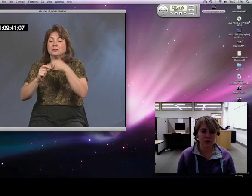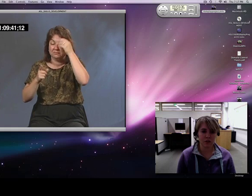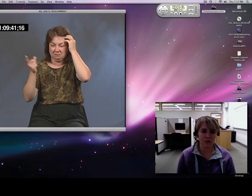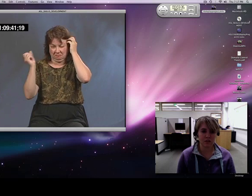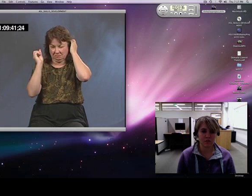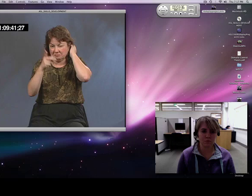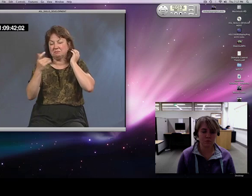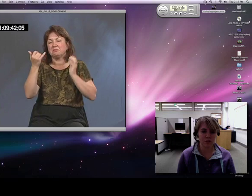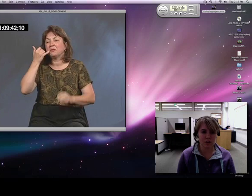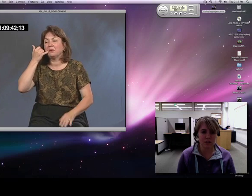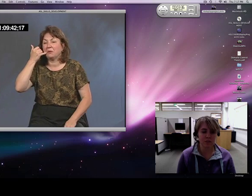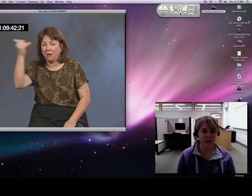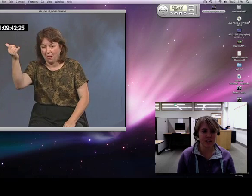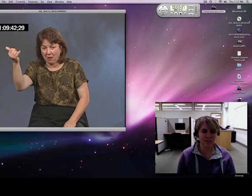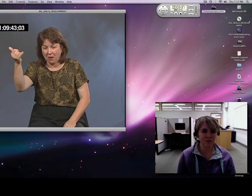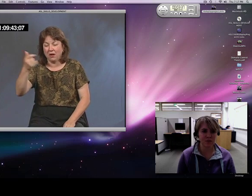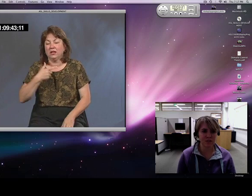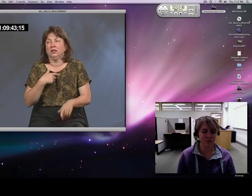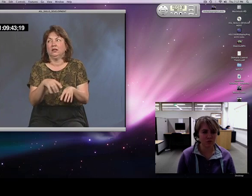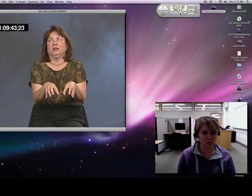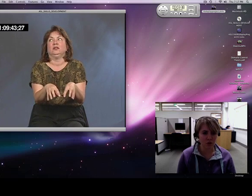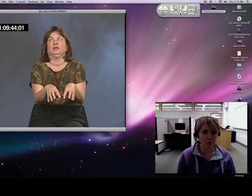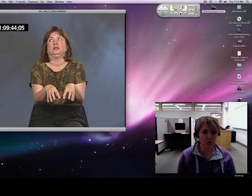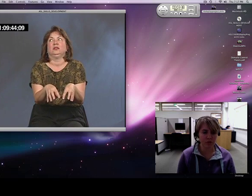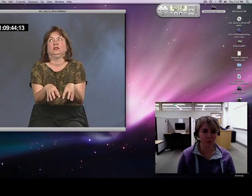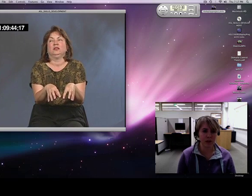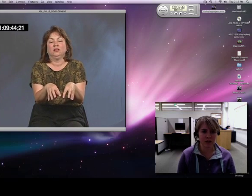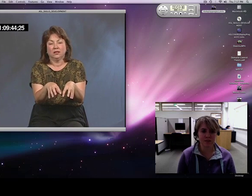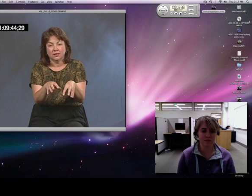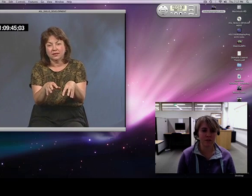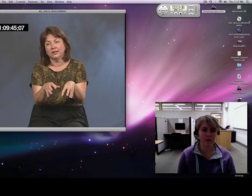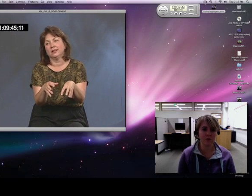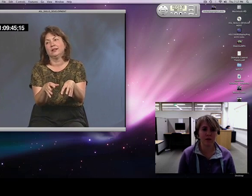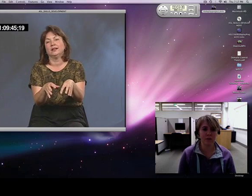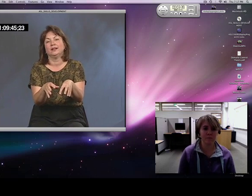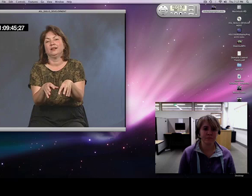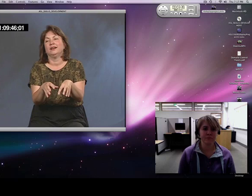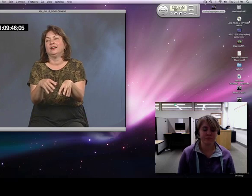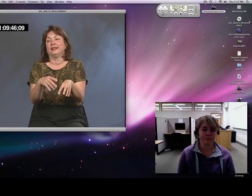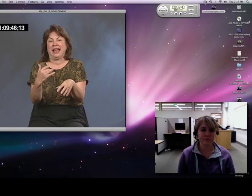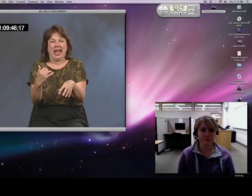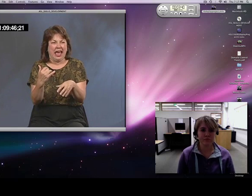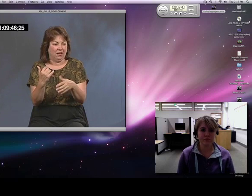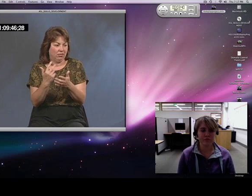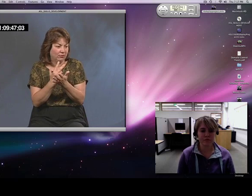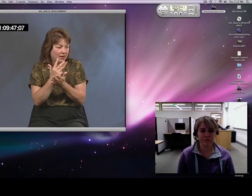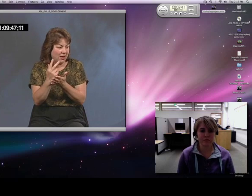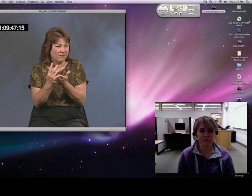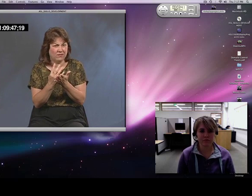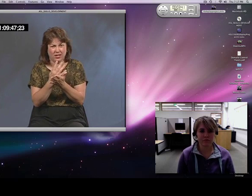And so she called someone to ask if it was normal for my hands to feel that way.